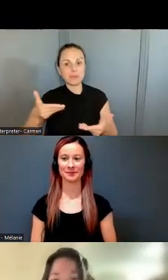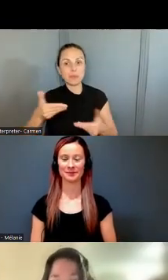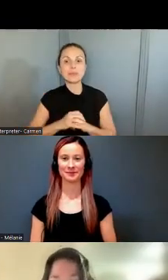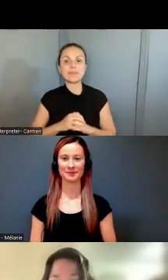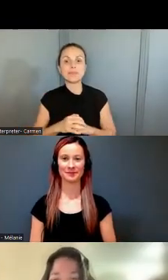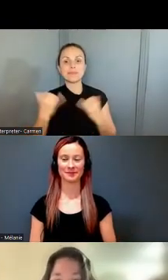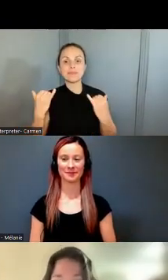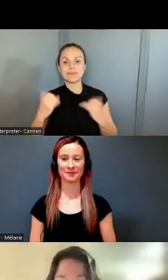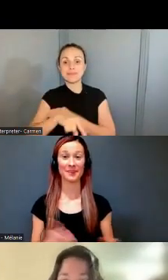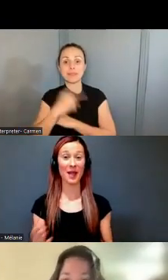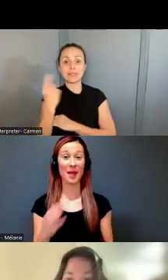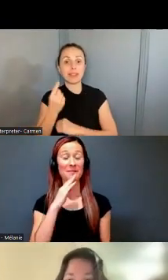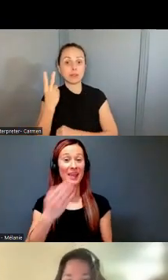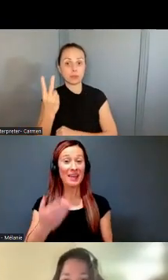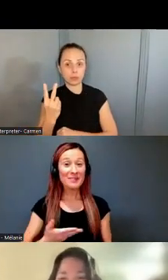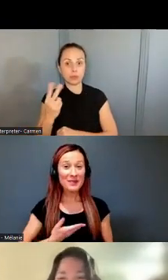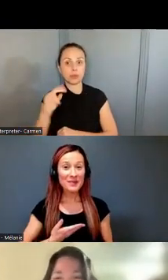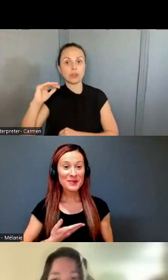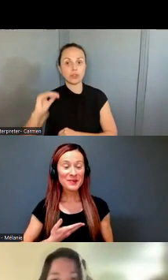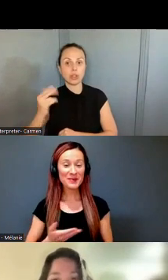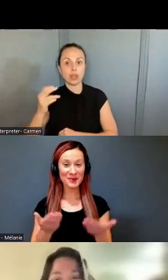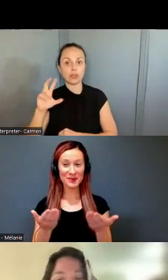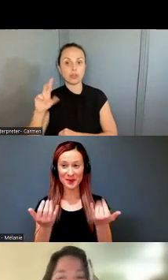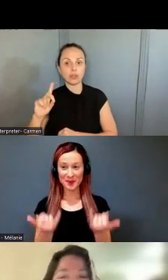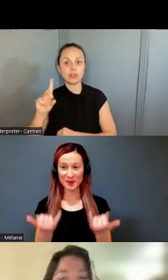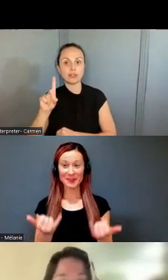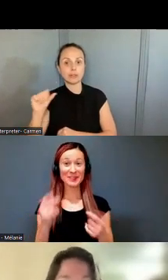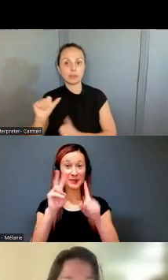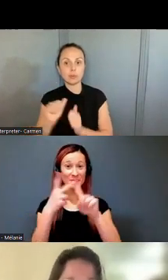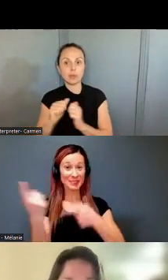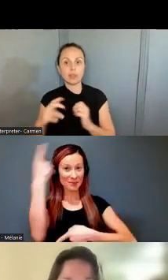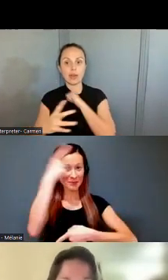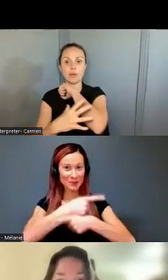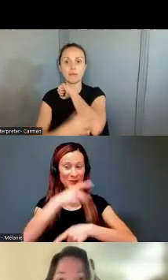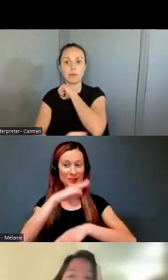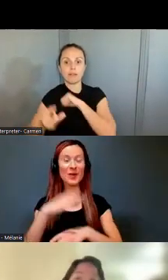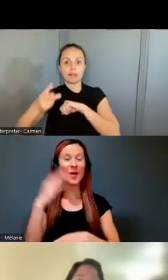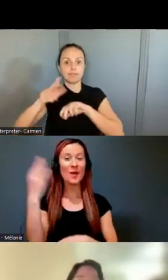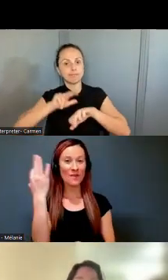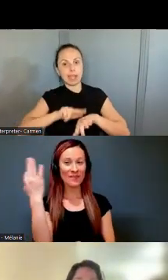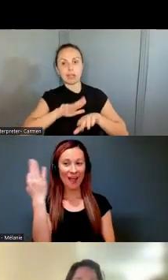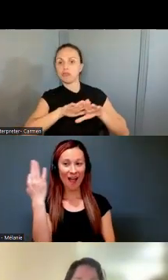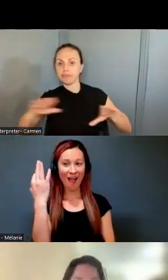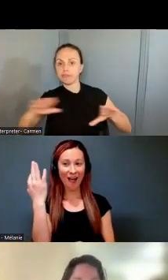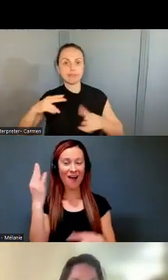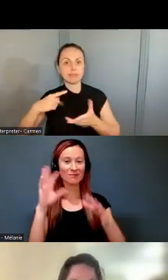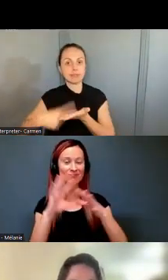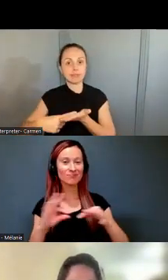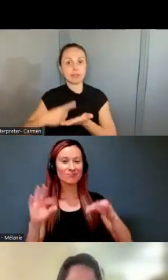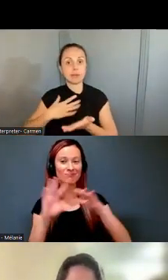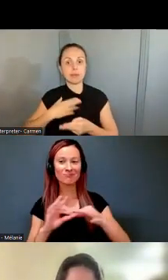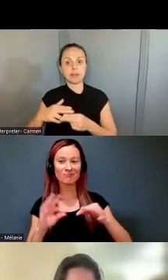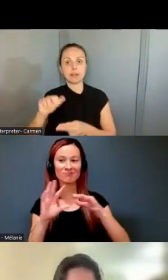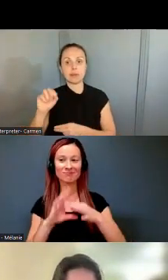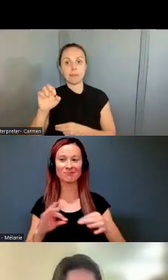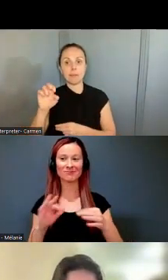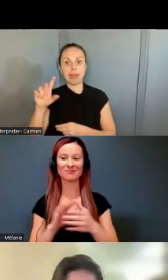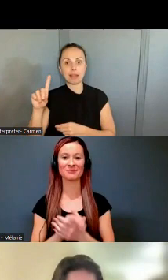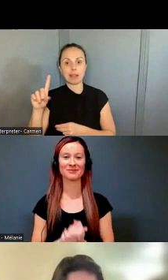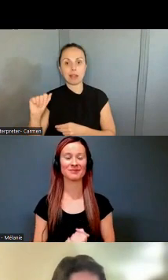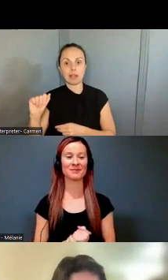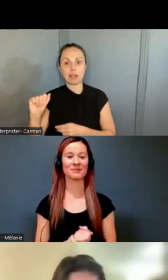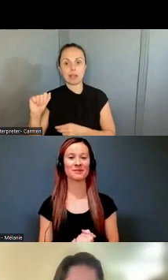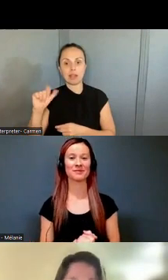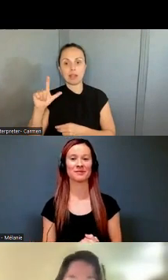Welcome to day 2 of Childhood Disability Without Poverty, a national discussion. My name is Amanda Lockett. I'm just going to make